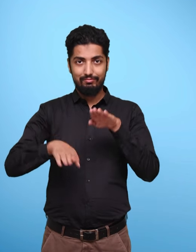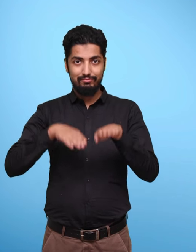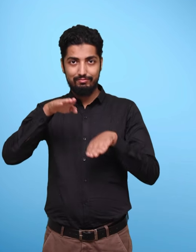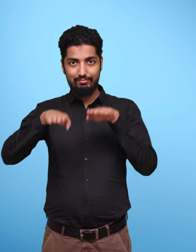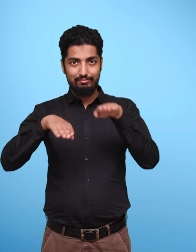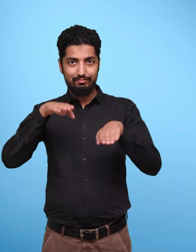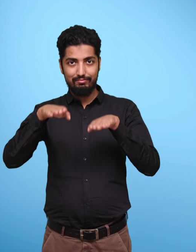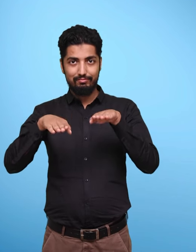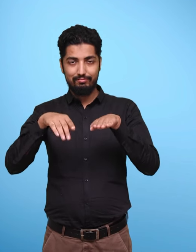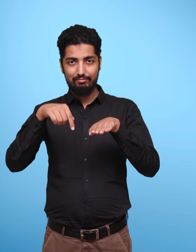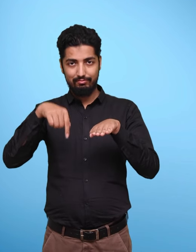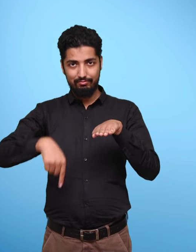foot,